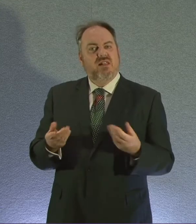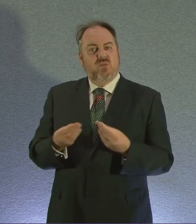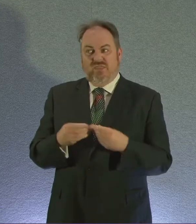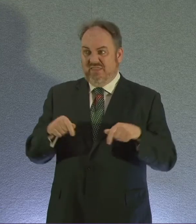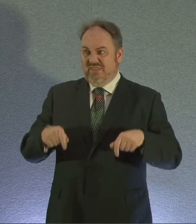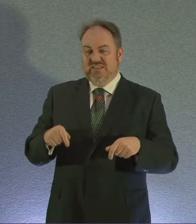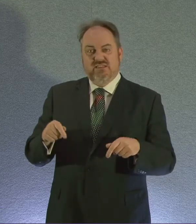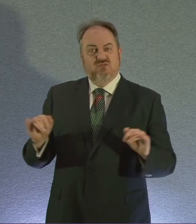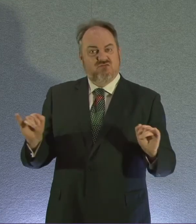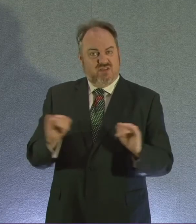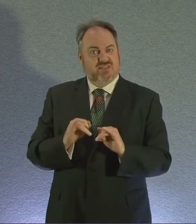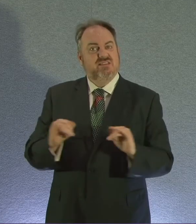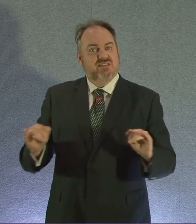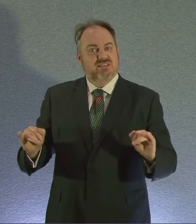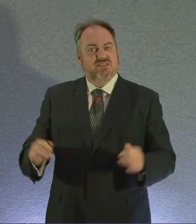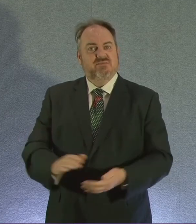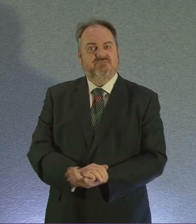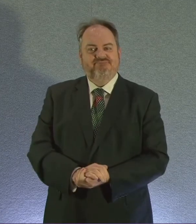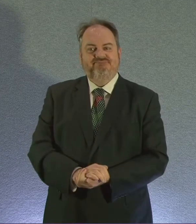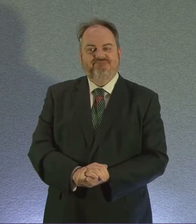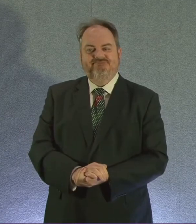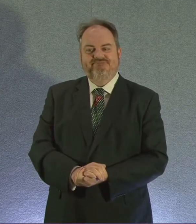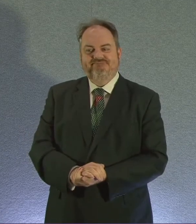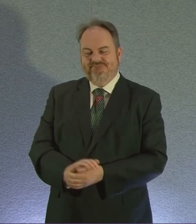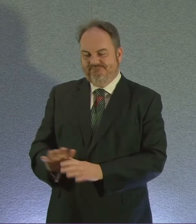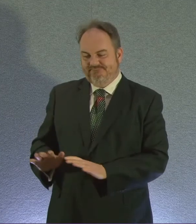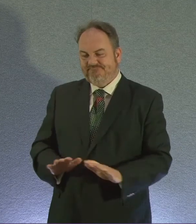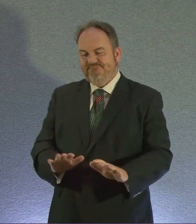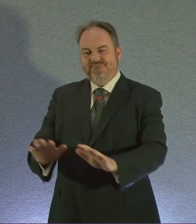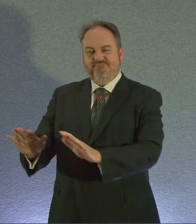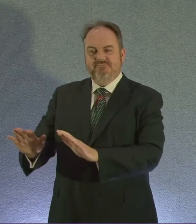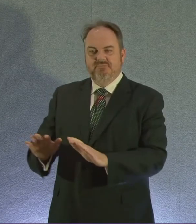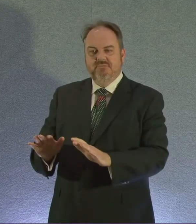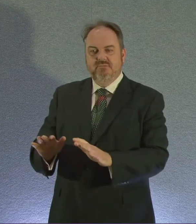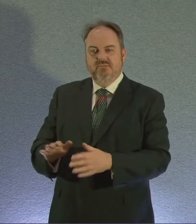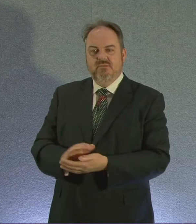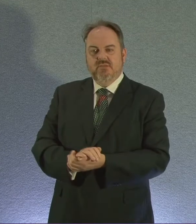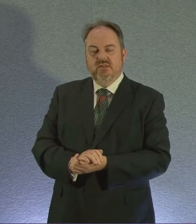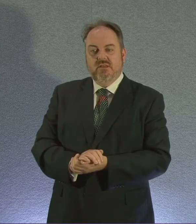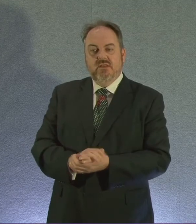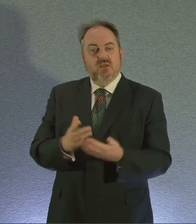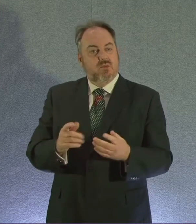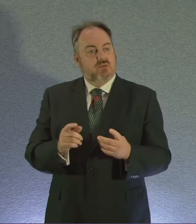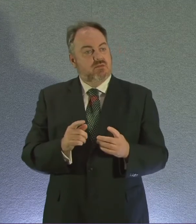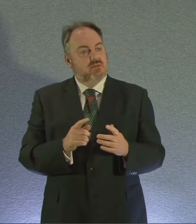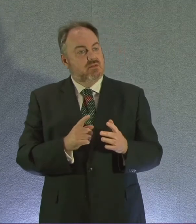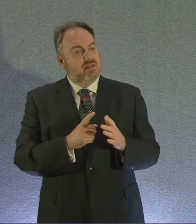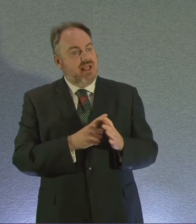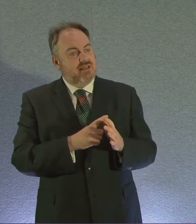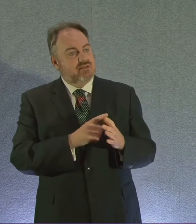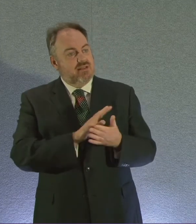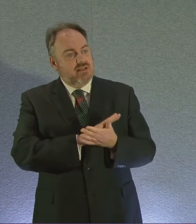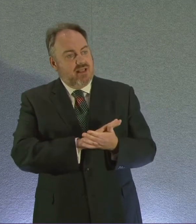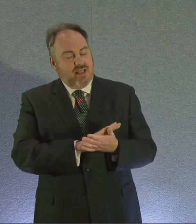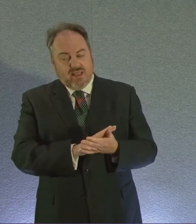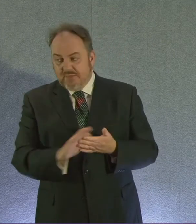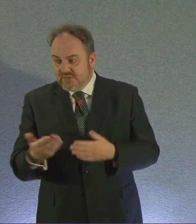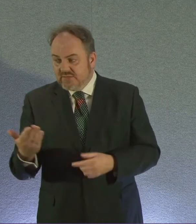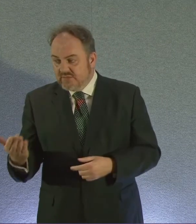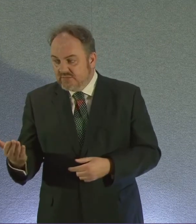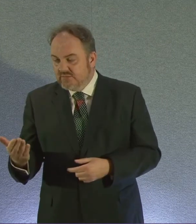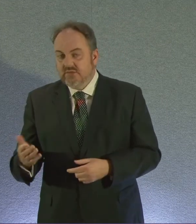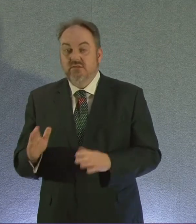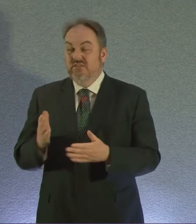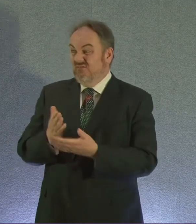Thank you, President Officer. Call Alex Cole-Hamilton. Thank you, Deputy Presiding Officer. Can I start by offering